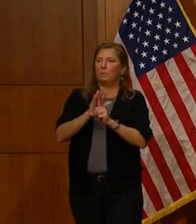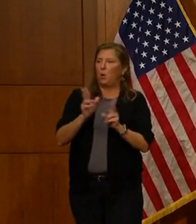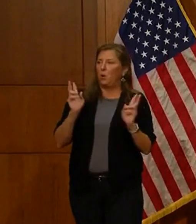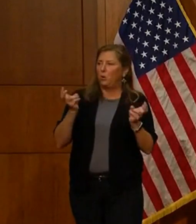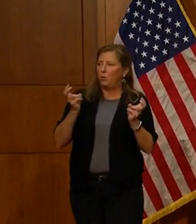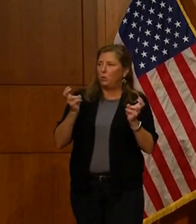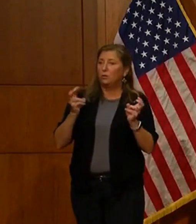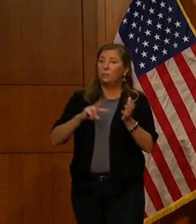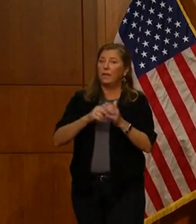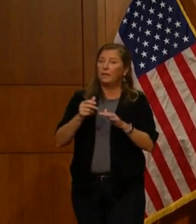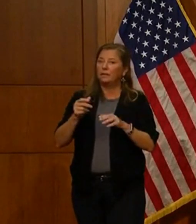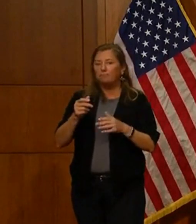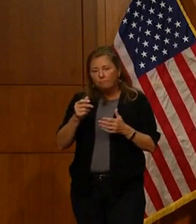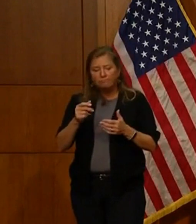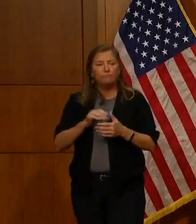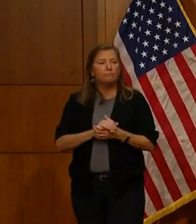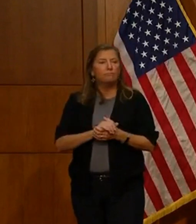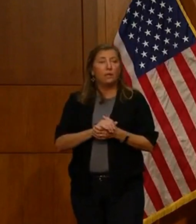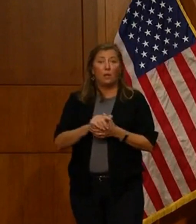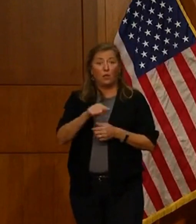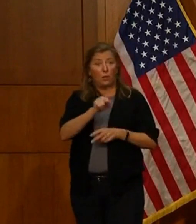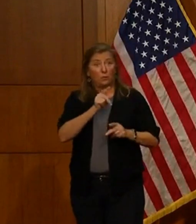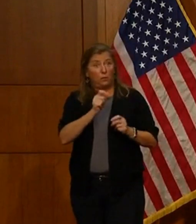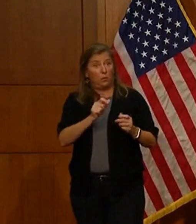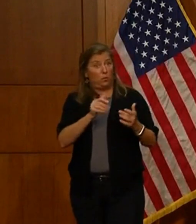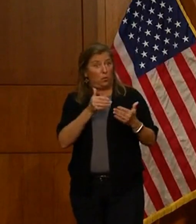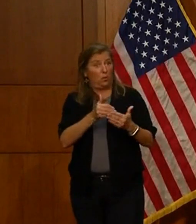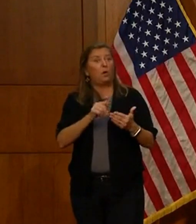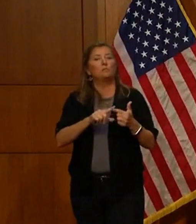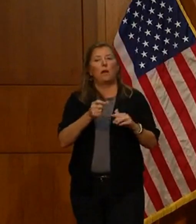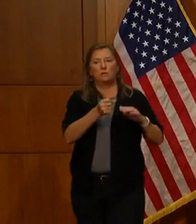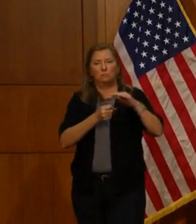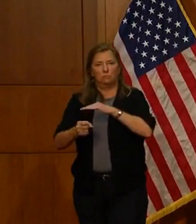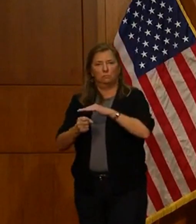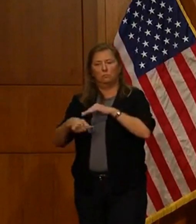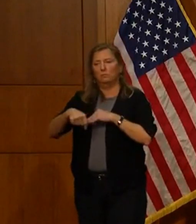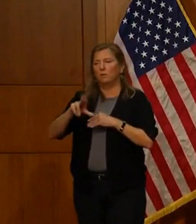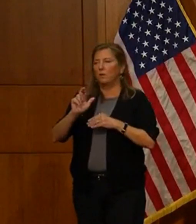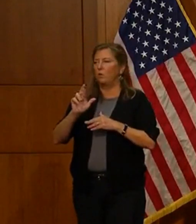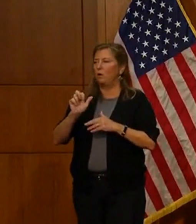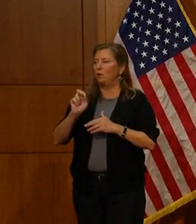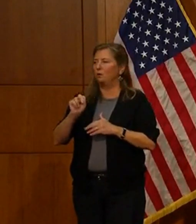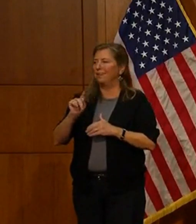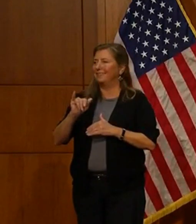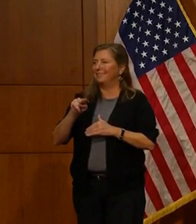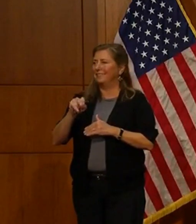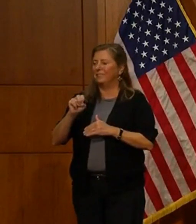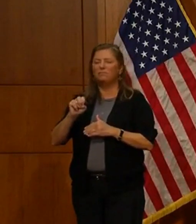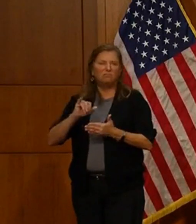and have to go into what's called a quarantine period. The quarantine period is